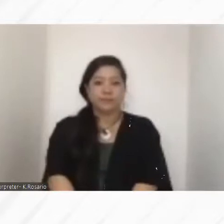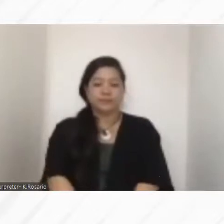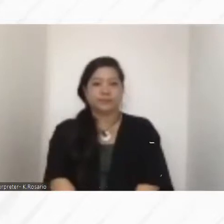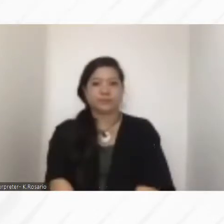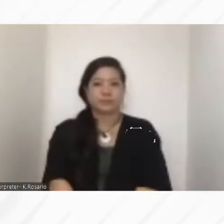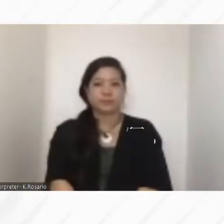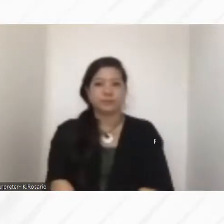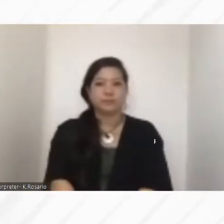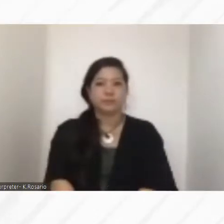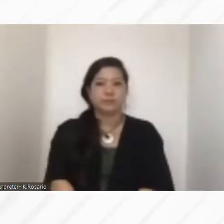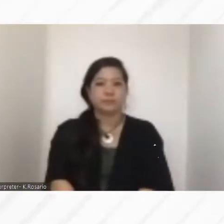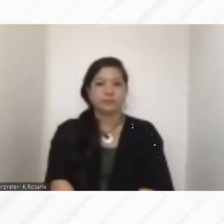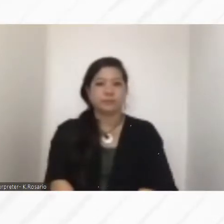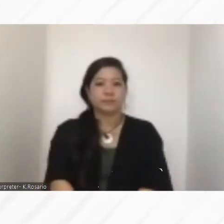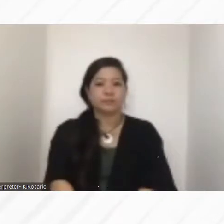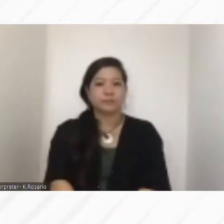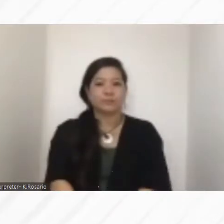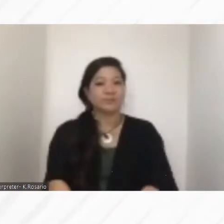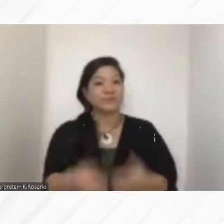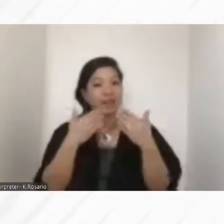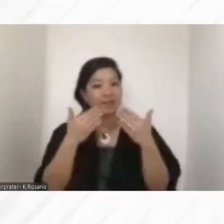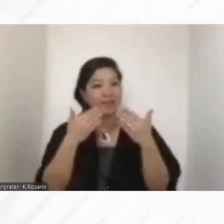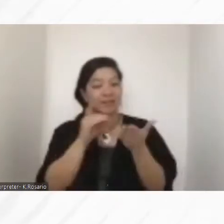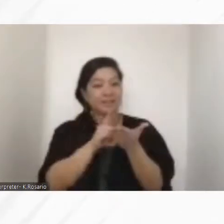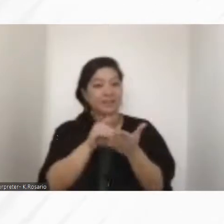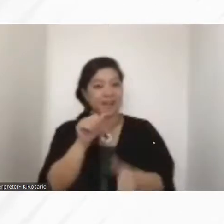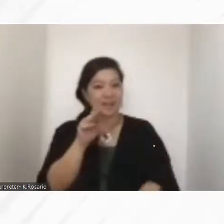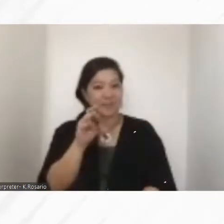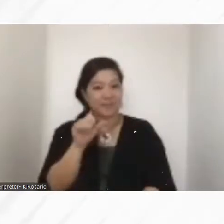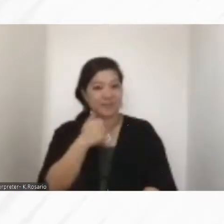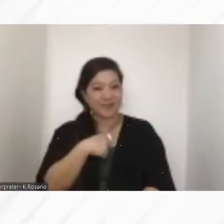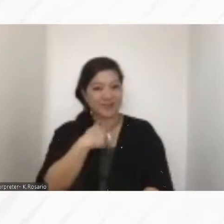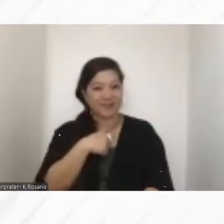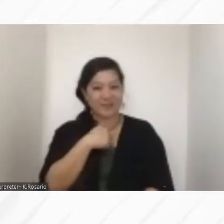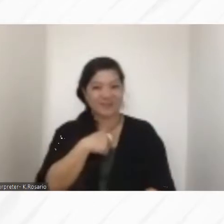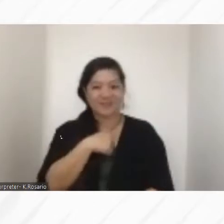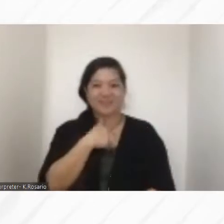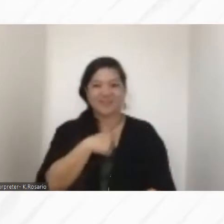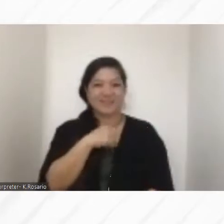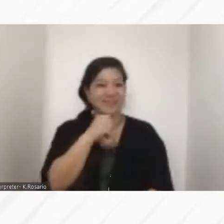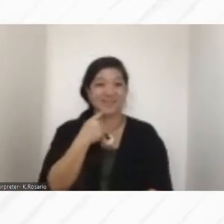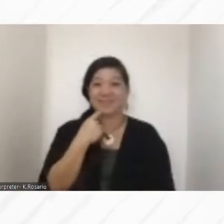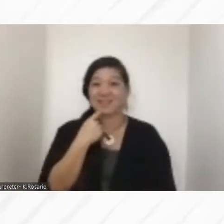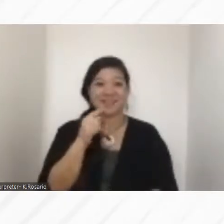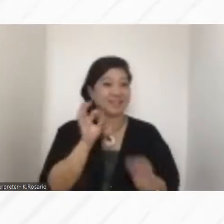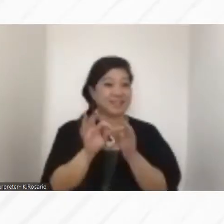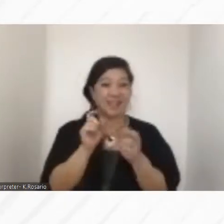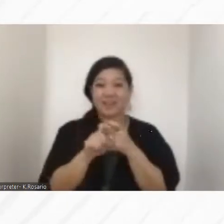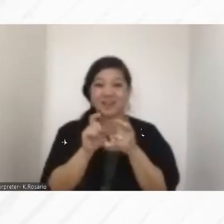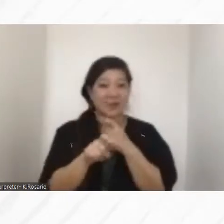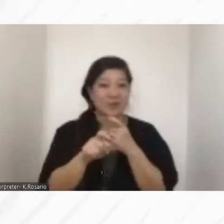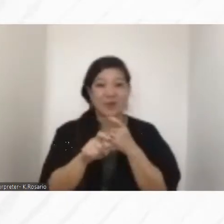Jesus Masi, Dr. Adams. That was a great. I apologize. I know I didn't say it exactly correctly, but I'm